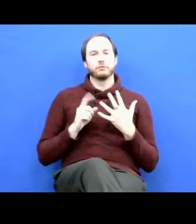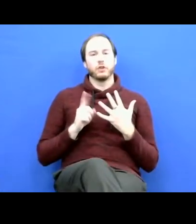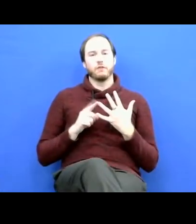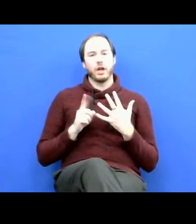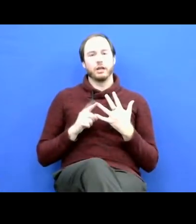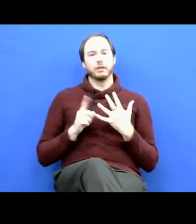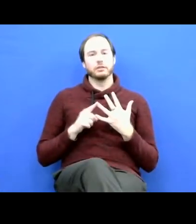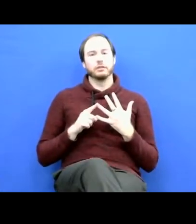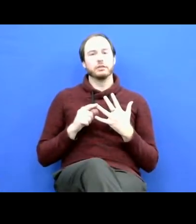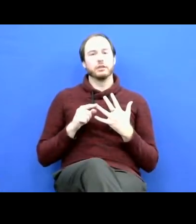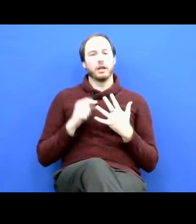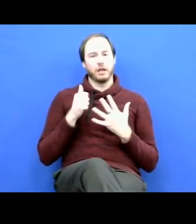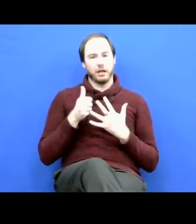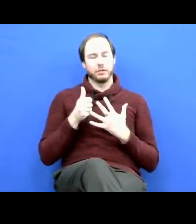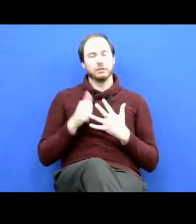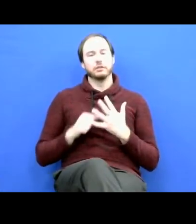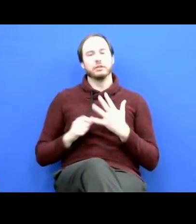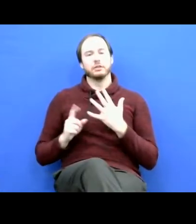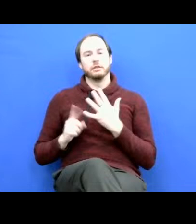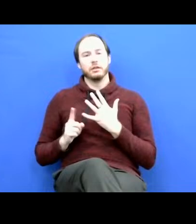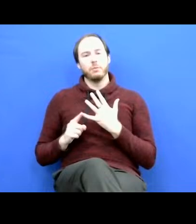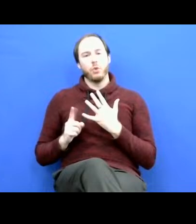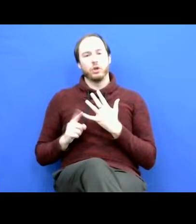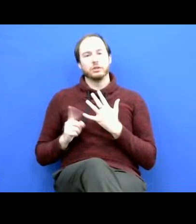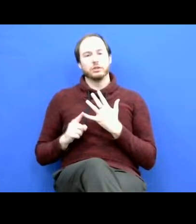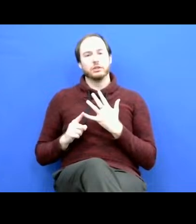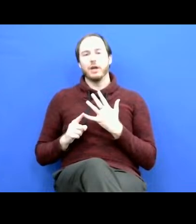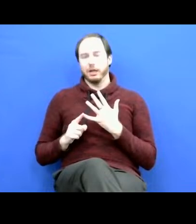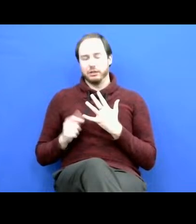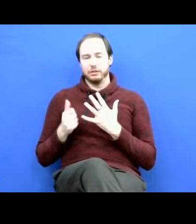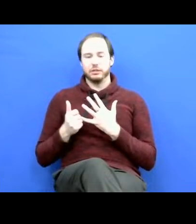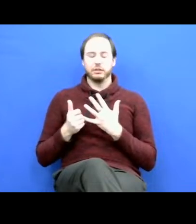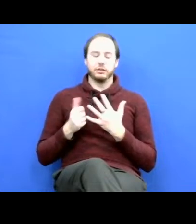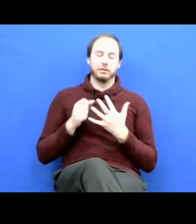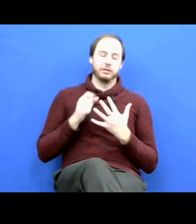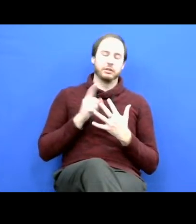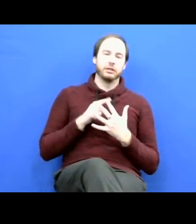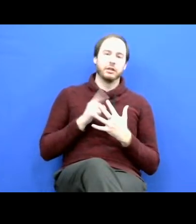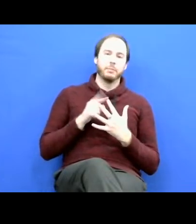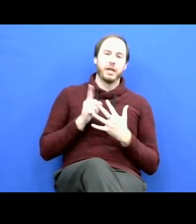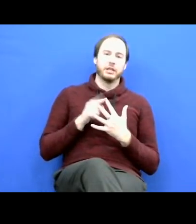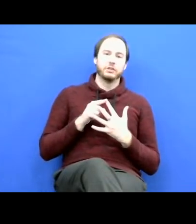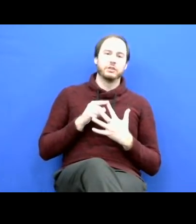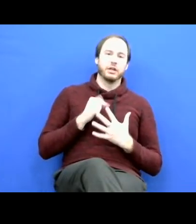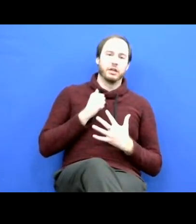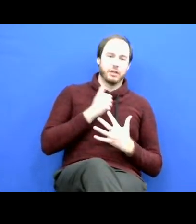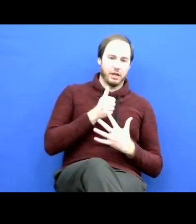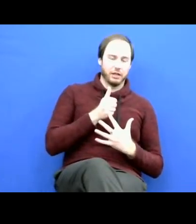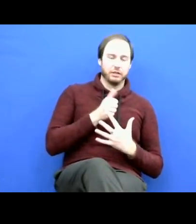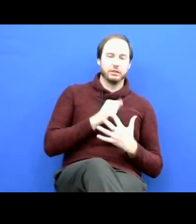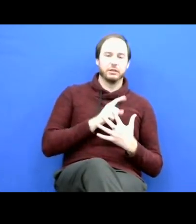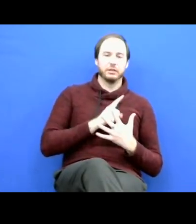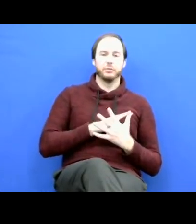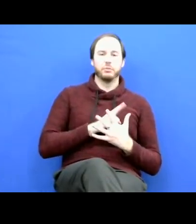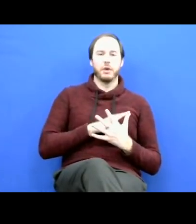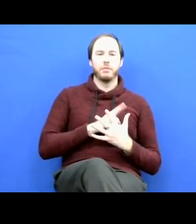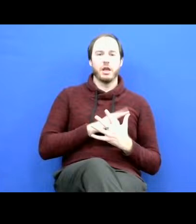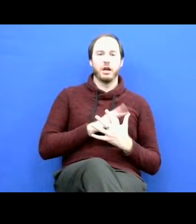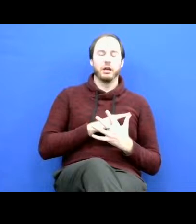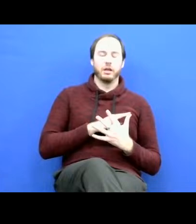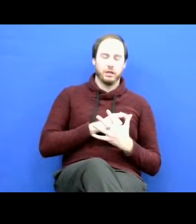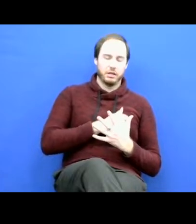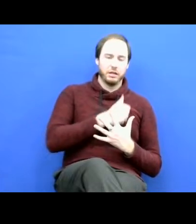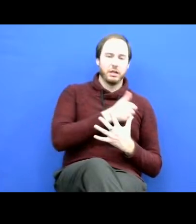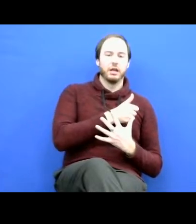Councilmember Safranik, Aye. Councilmember Bolsner, Aye. Councilmember Page, Aye. Councilmember